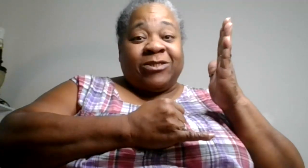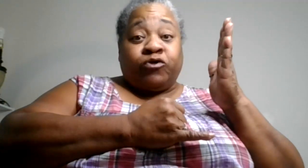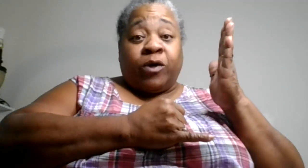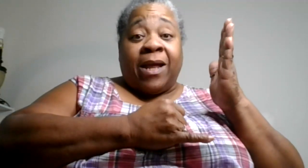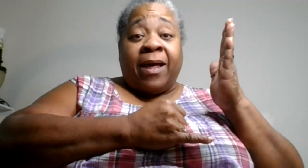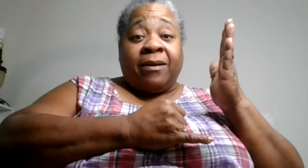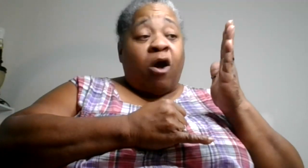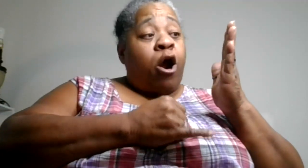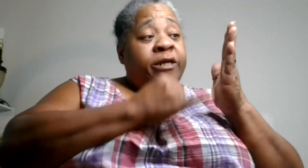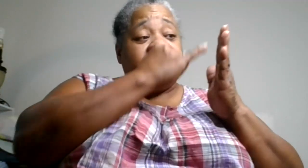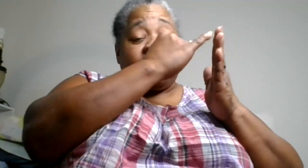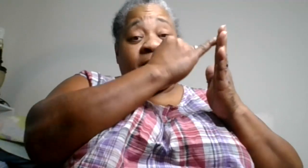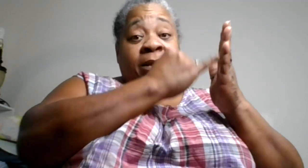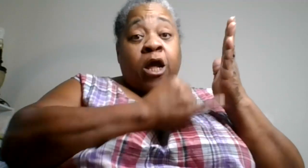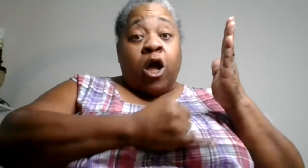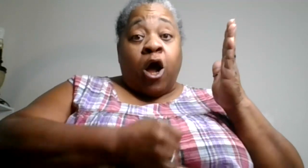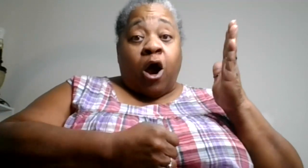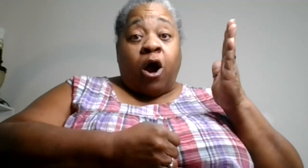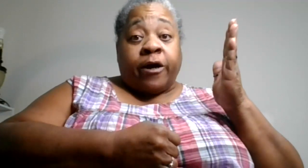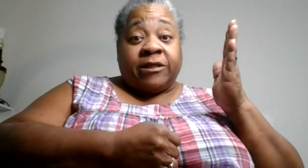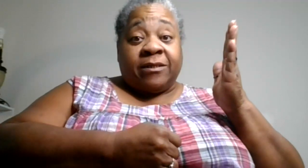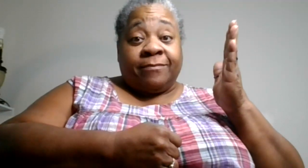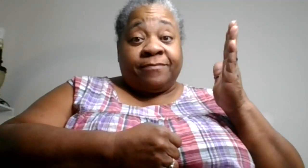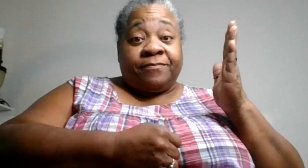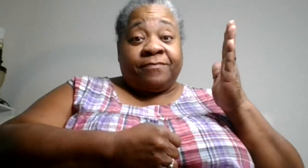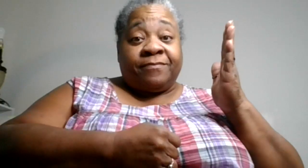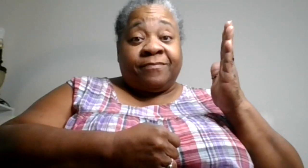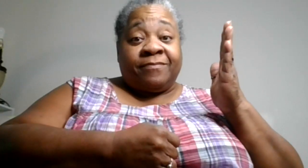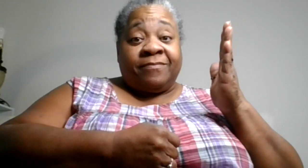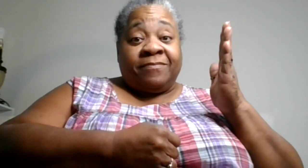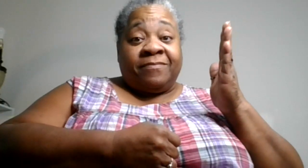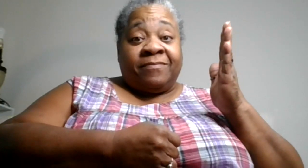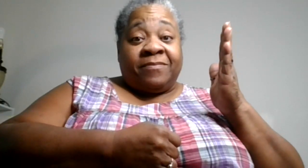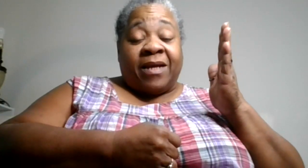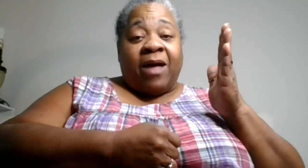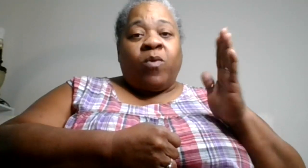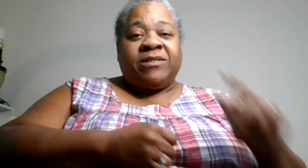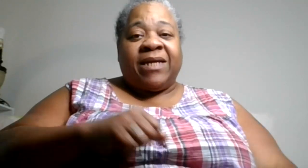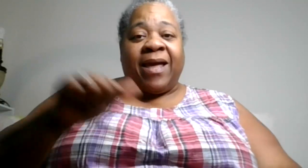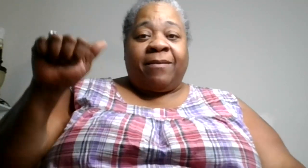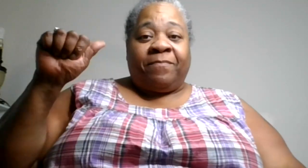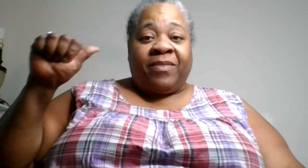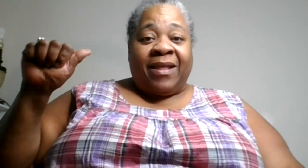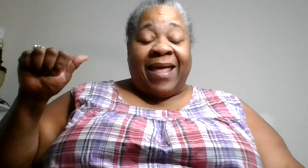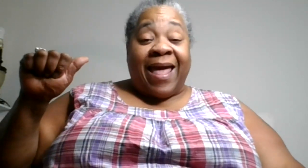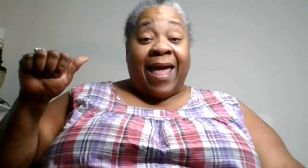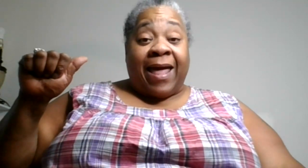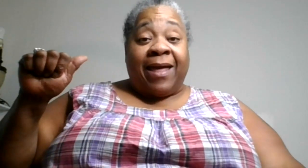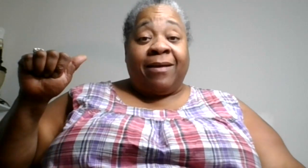draw a line. Art. Art. Okay? Once again. A.